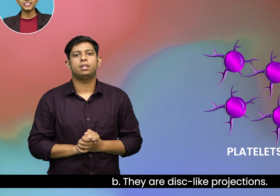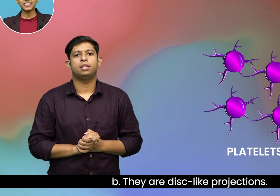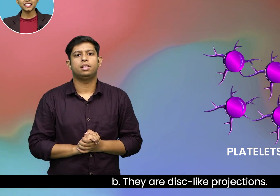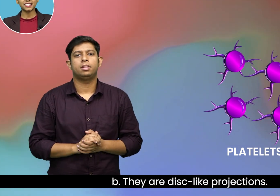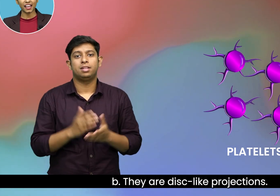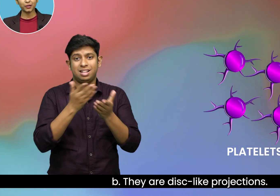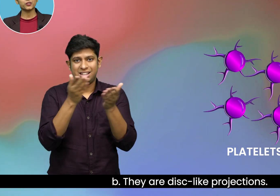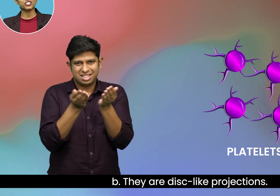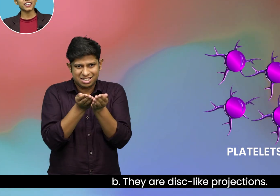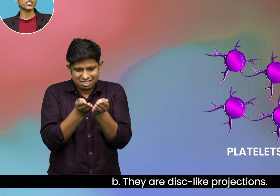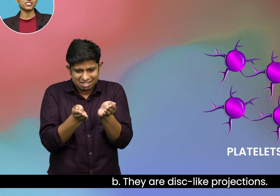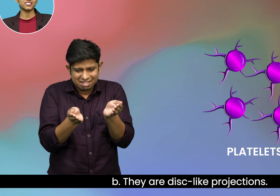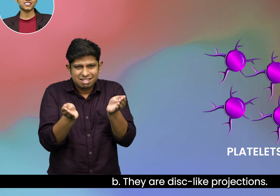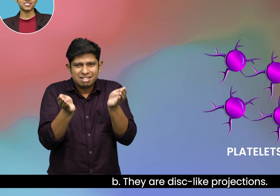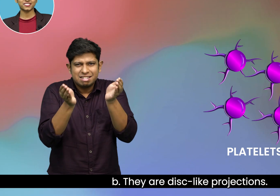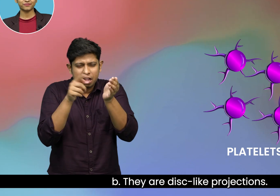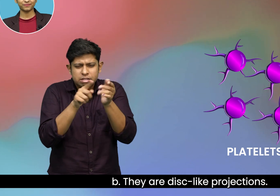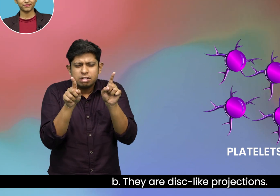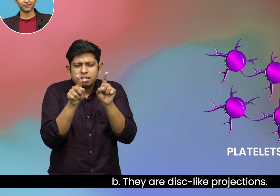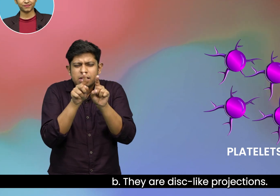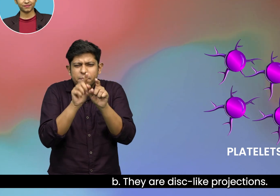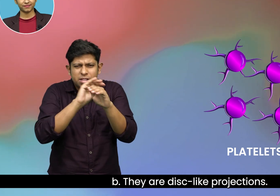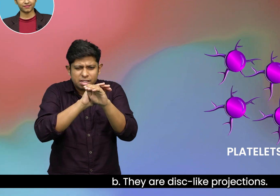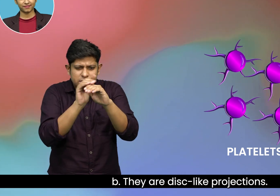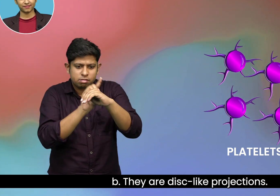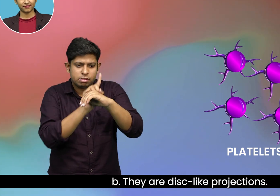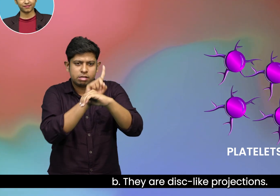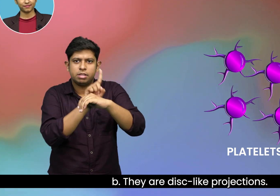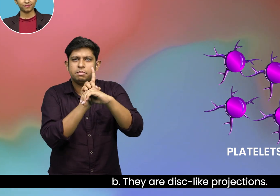They are disc-like projections.